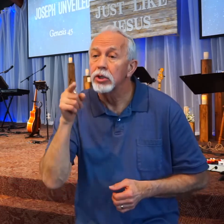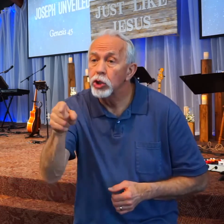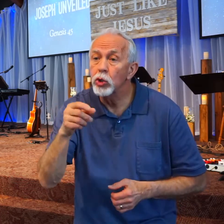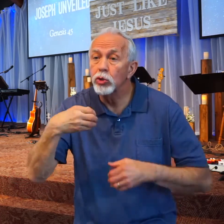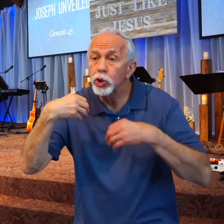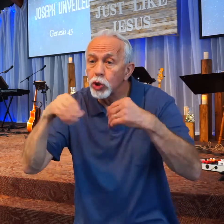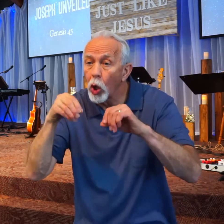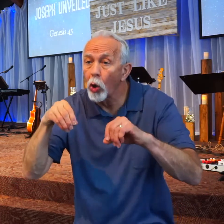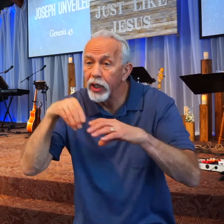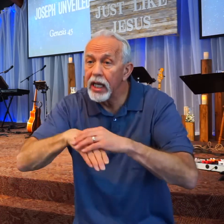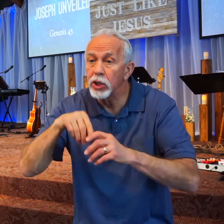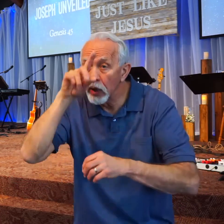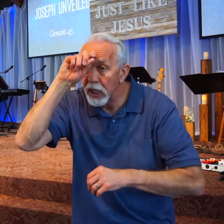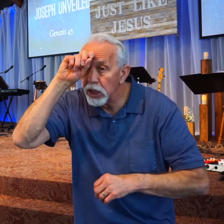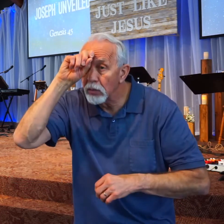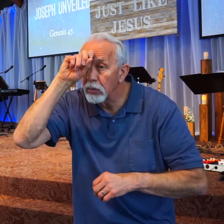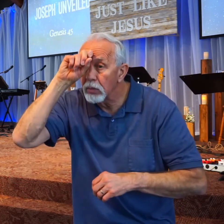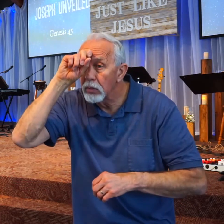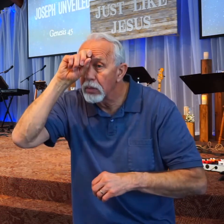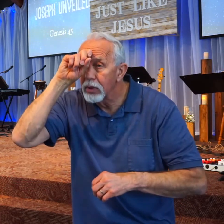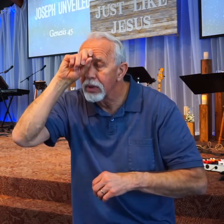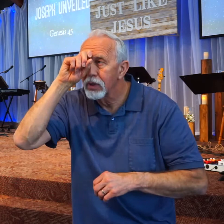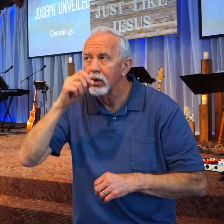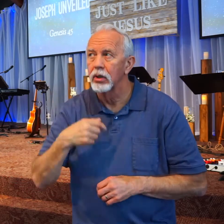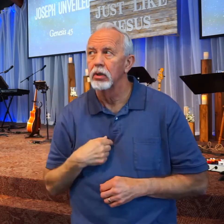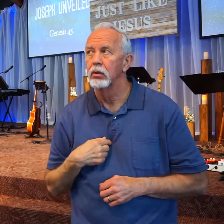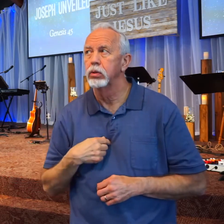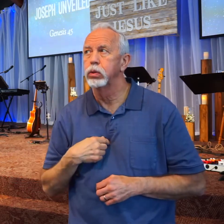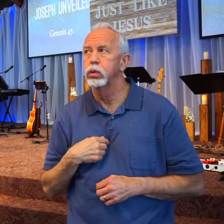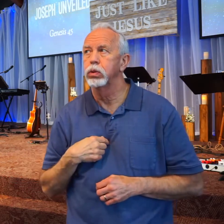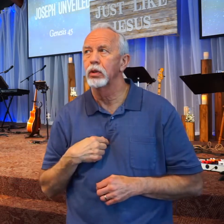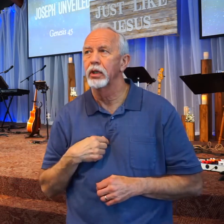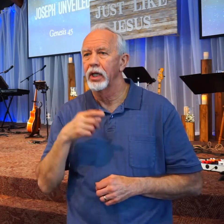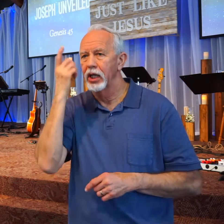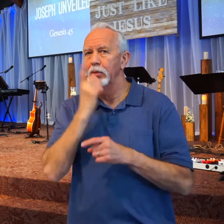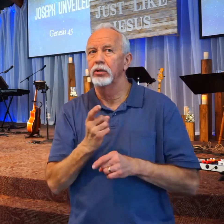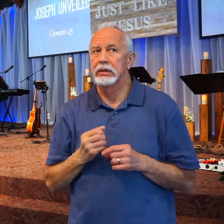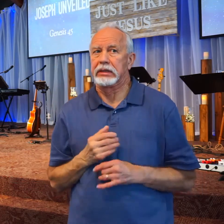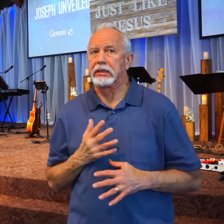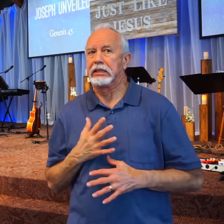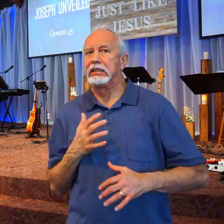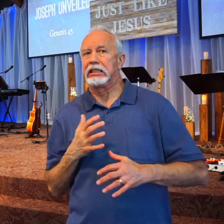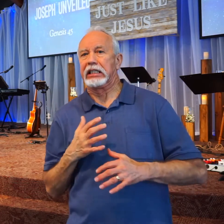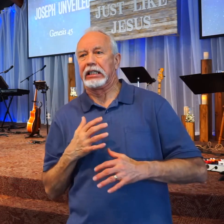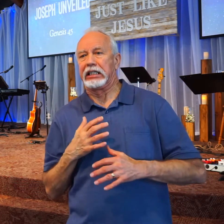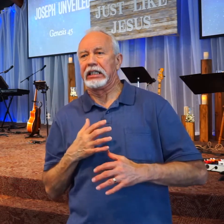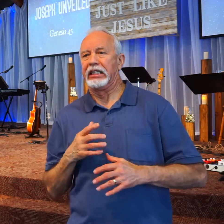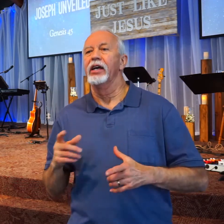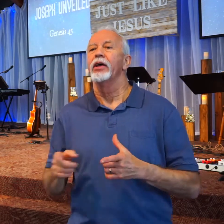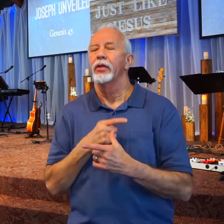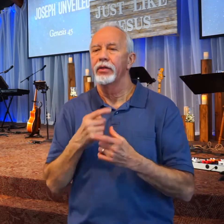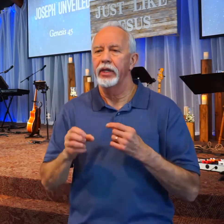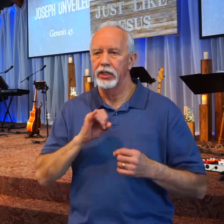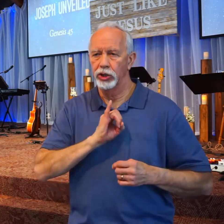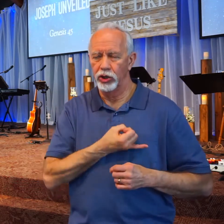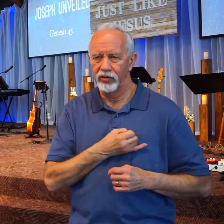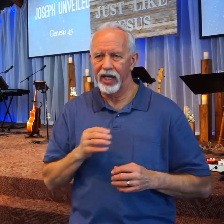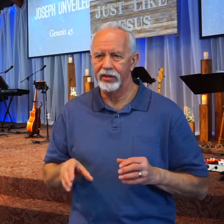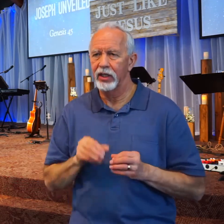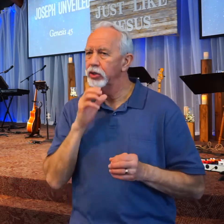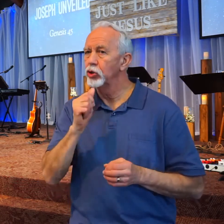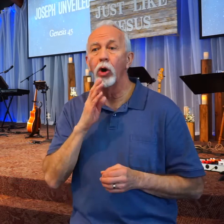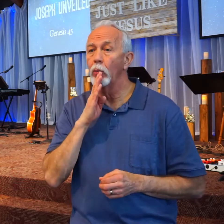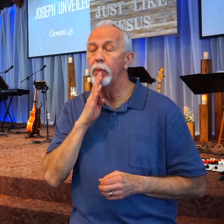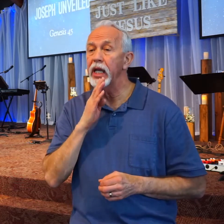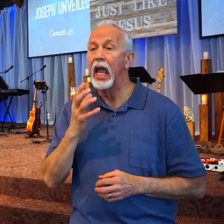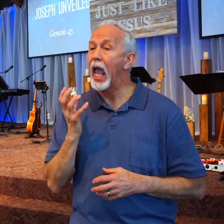sold into Egypt. Boy, that was reassuring, wasn't it? And then he adds, now don't be grieved